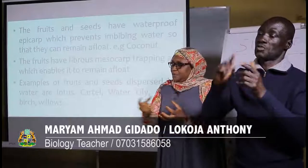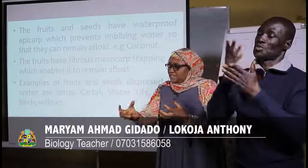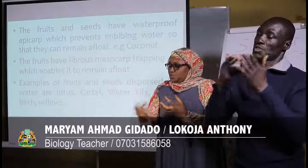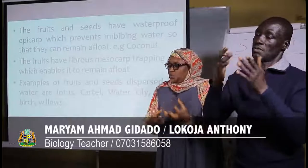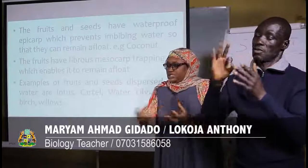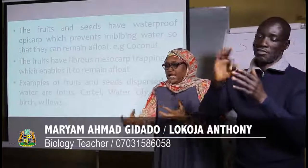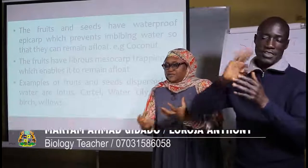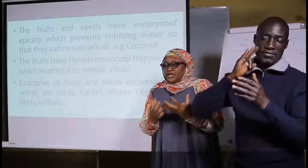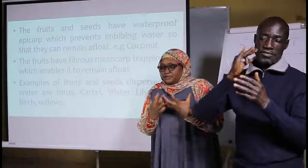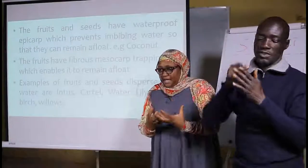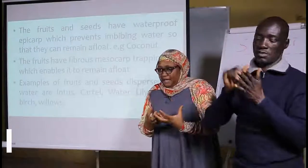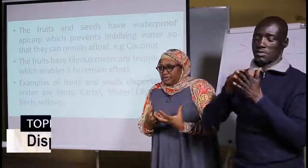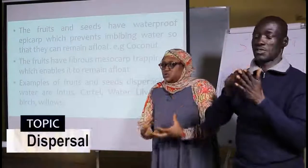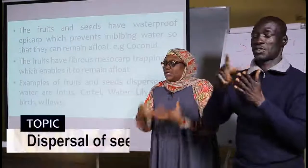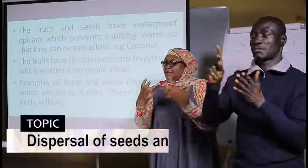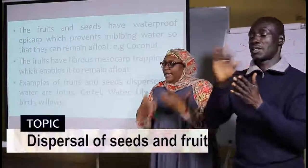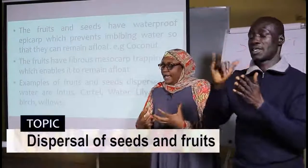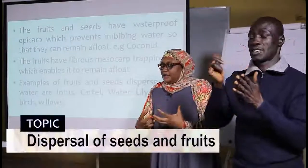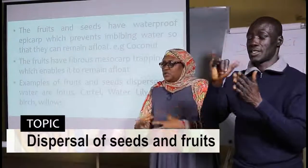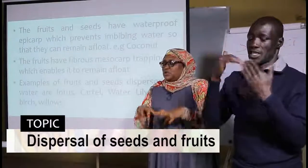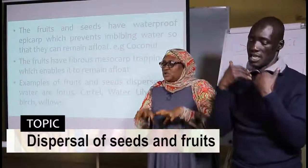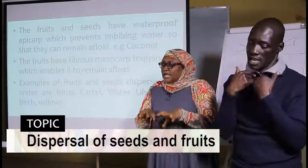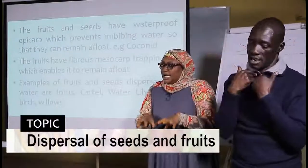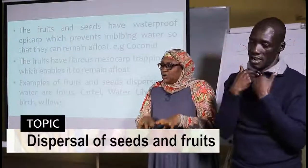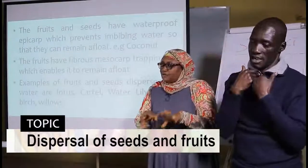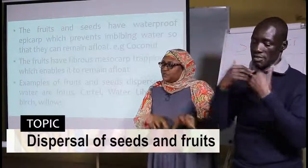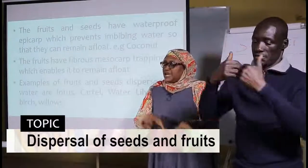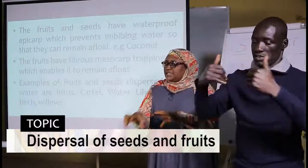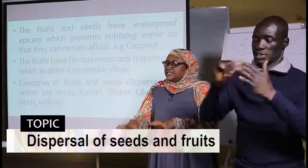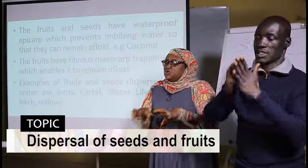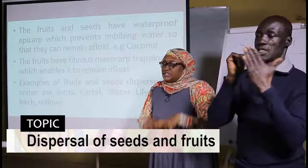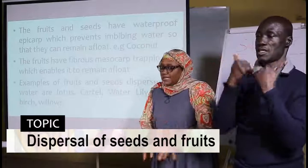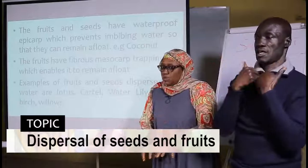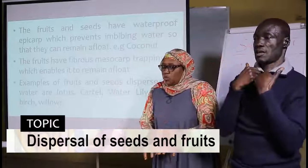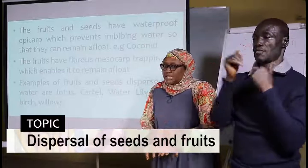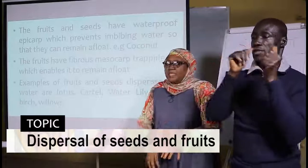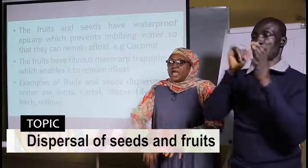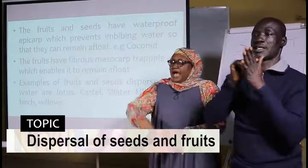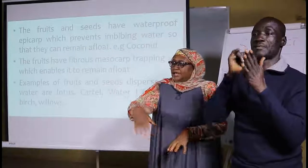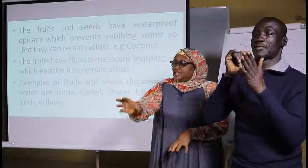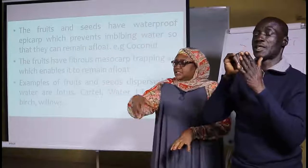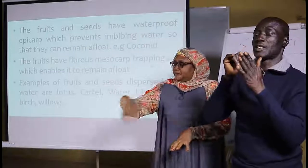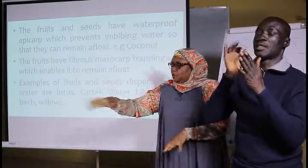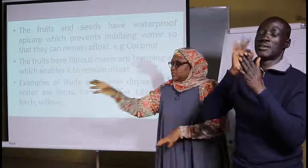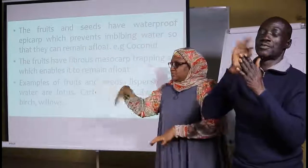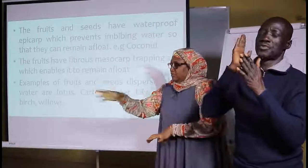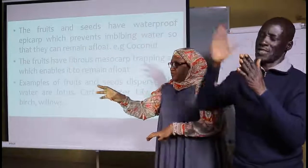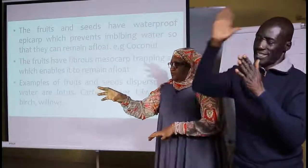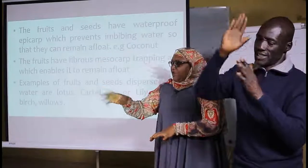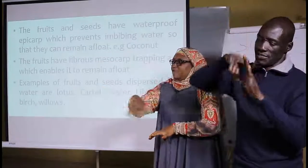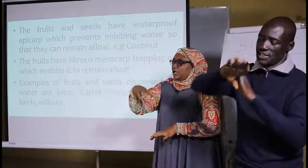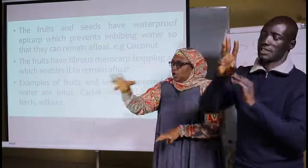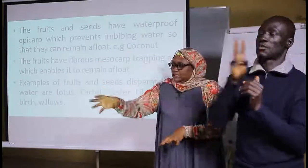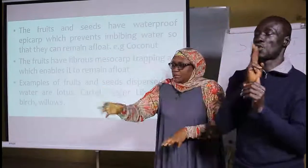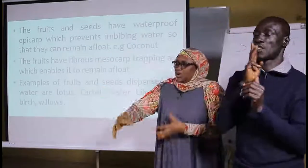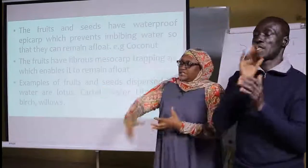have spaces which they have trapped air. So that air does not allow the fruit and the seed to sink in water, and it floats for